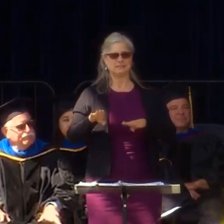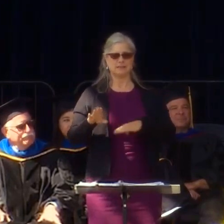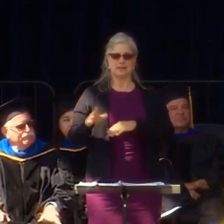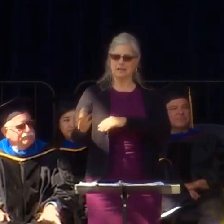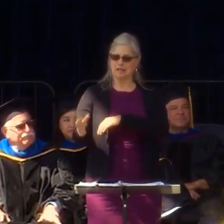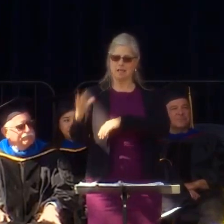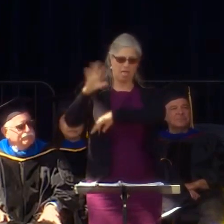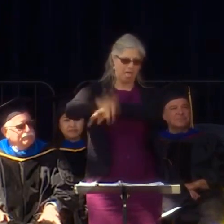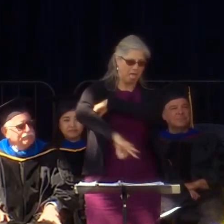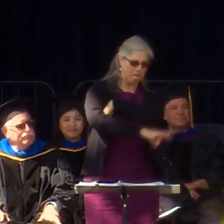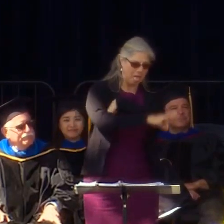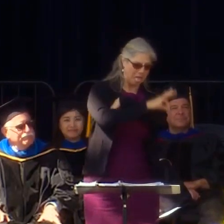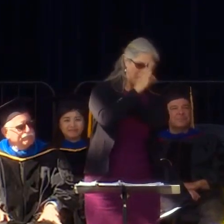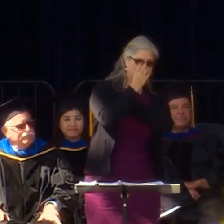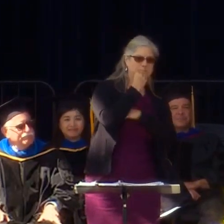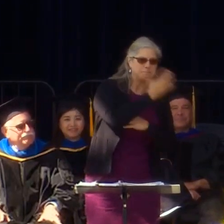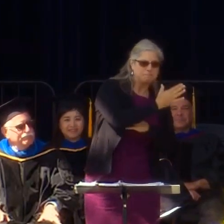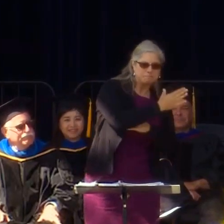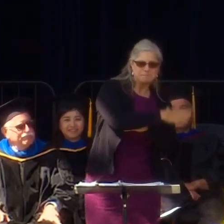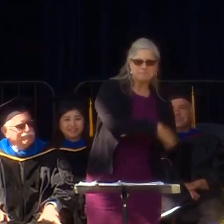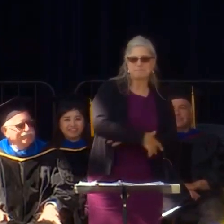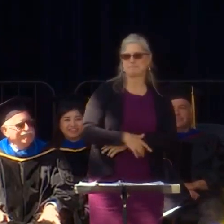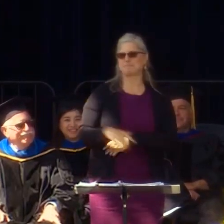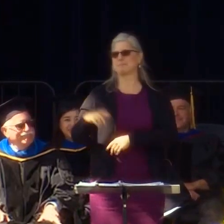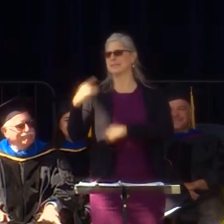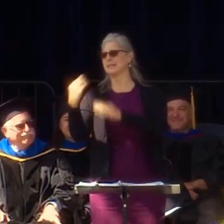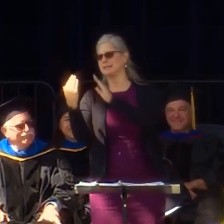cafe and late night burritos,